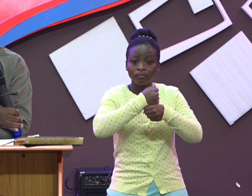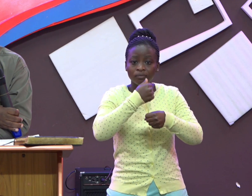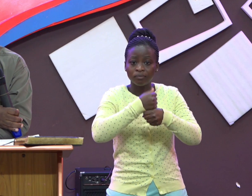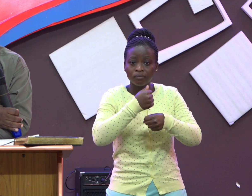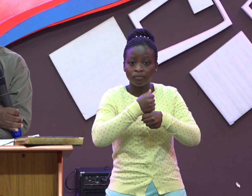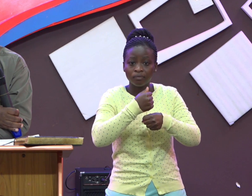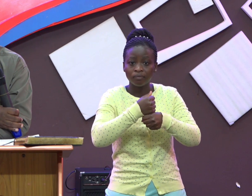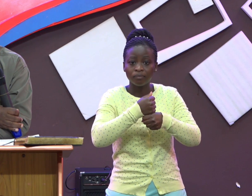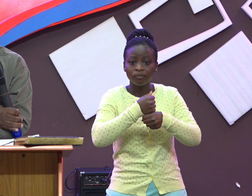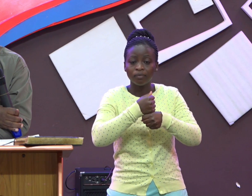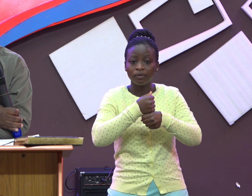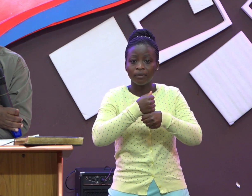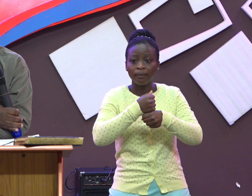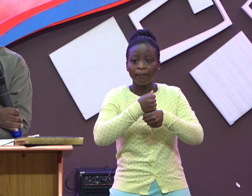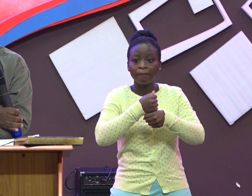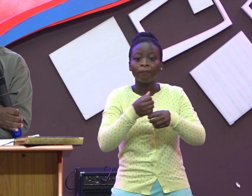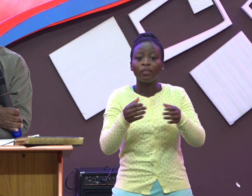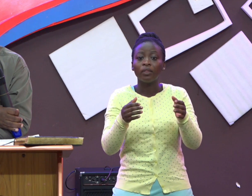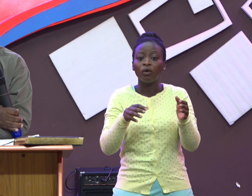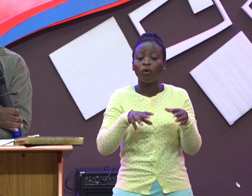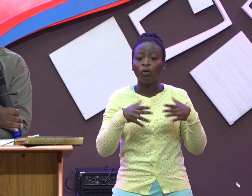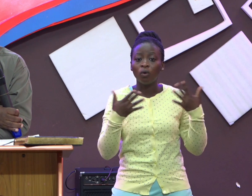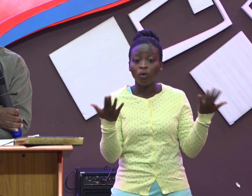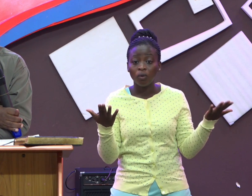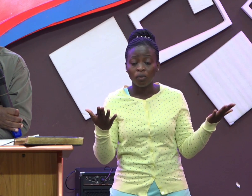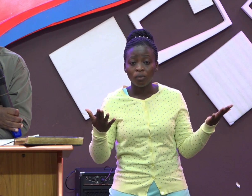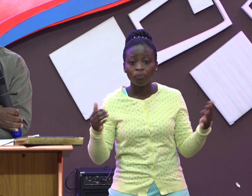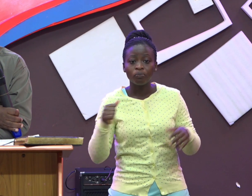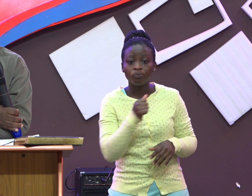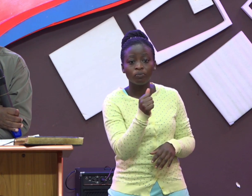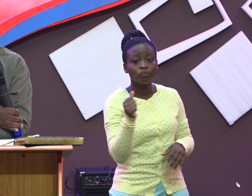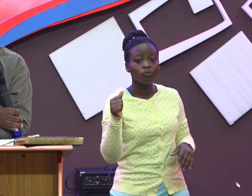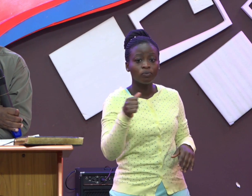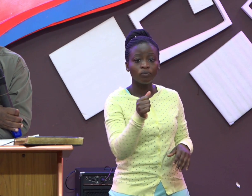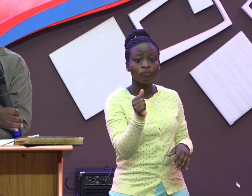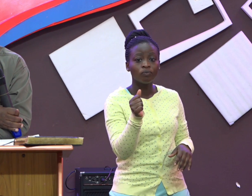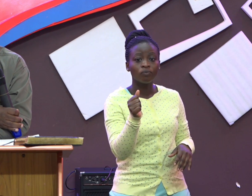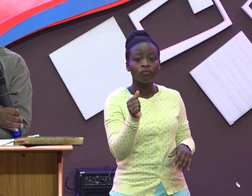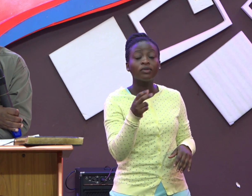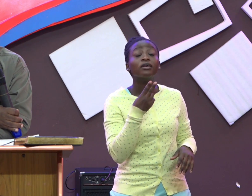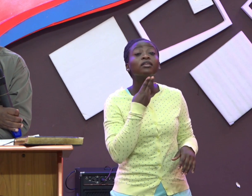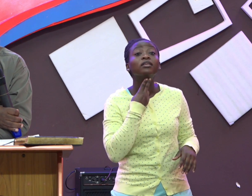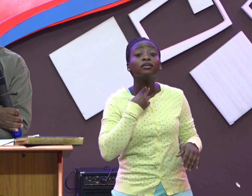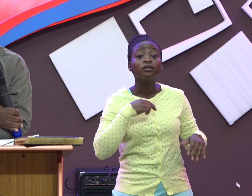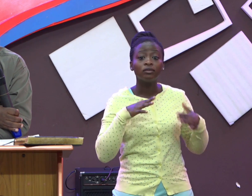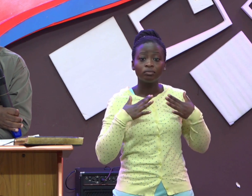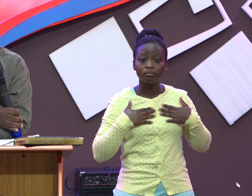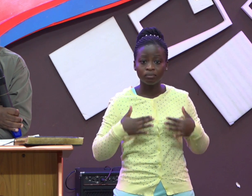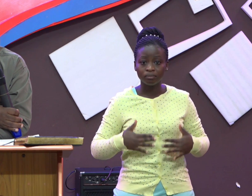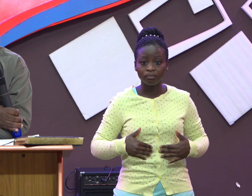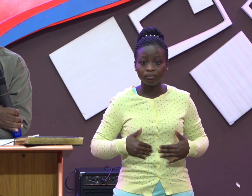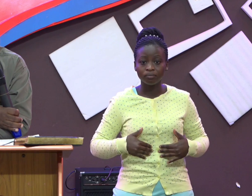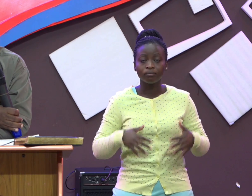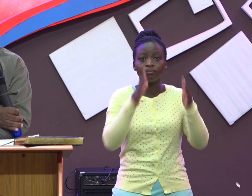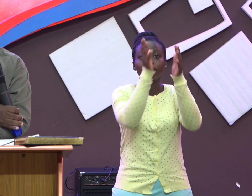soul. Era omwoyo okutambula oba okubaako bye gukola. And for the spirit to do something. Era gwetaaga omubiri. It still needs the body.